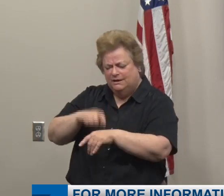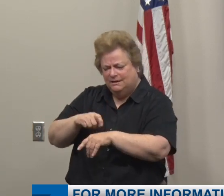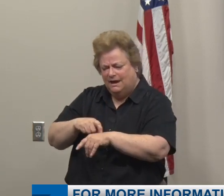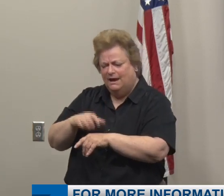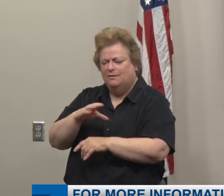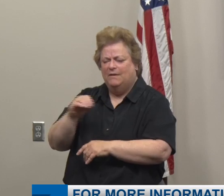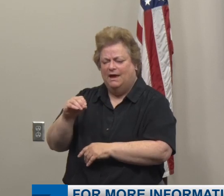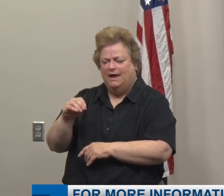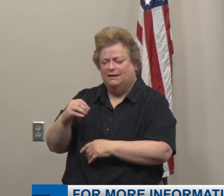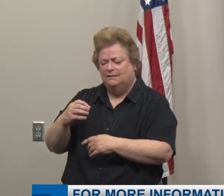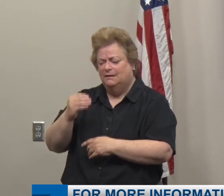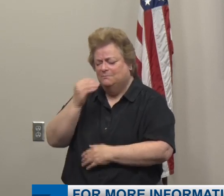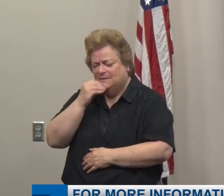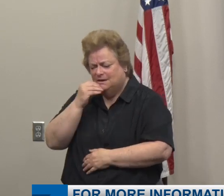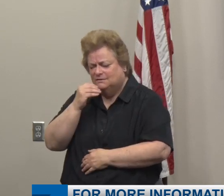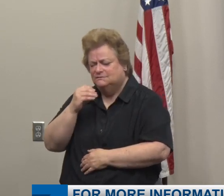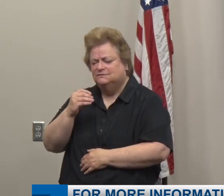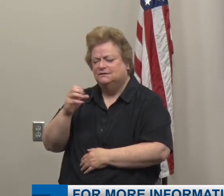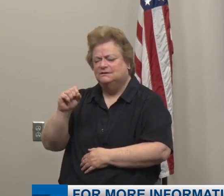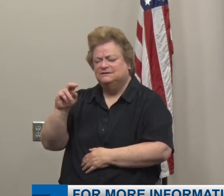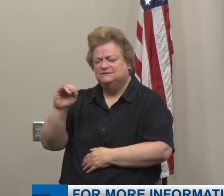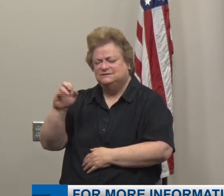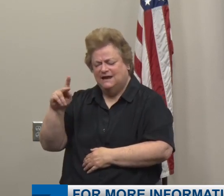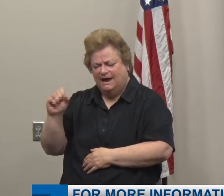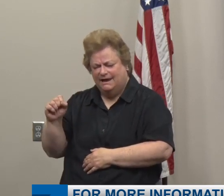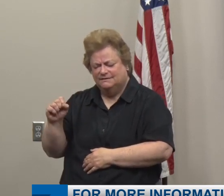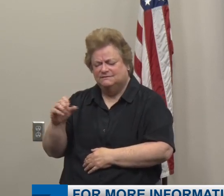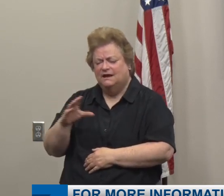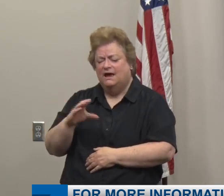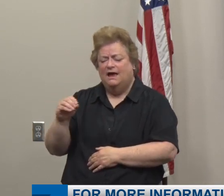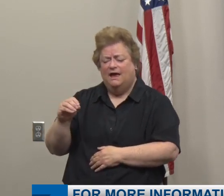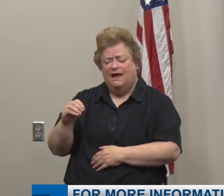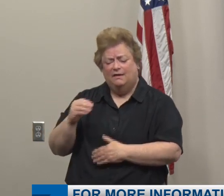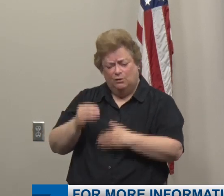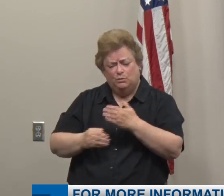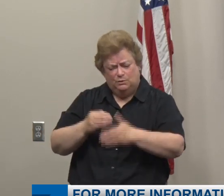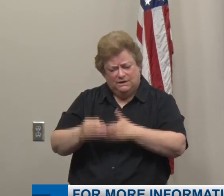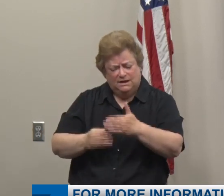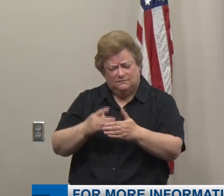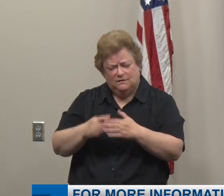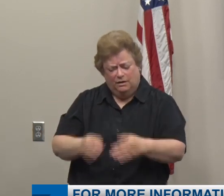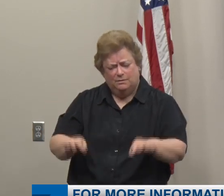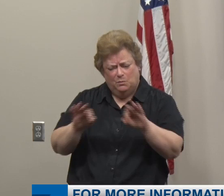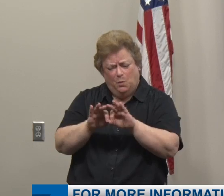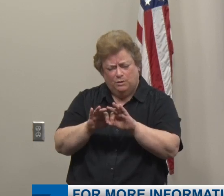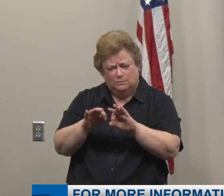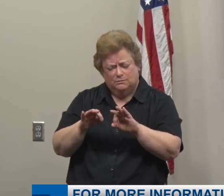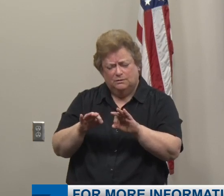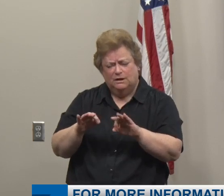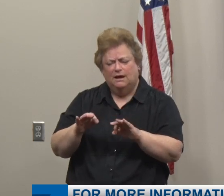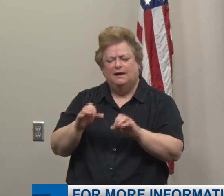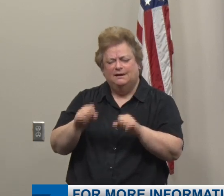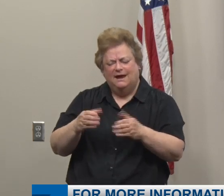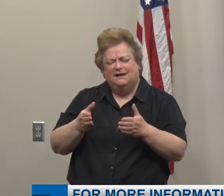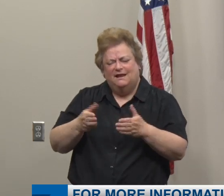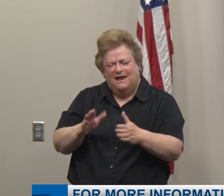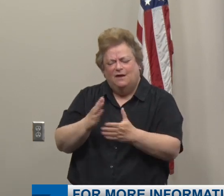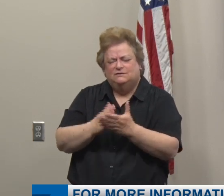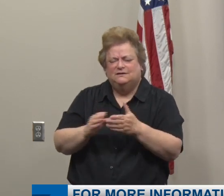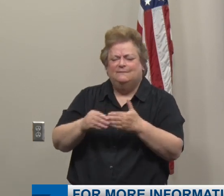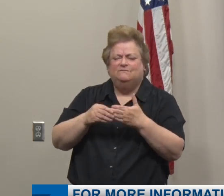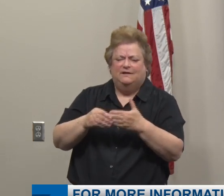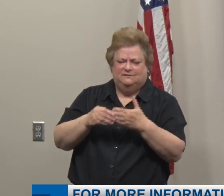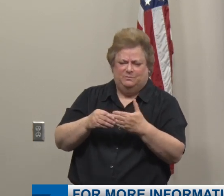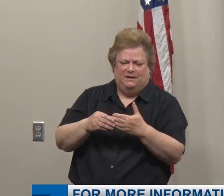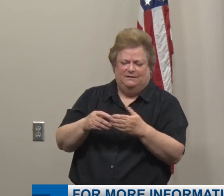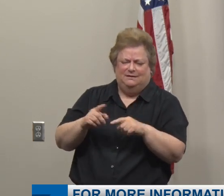as well as physical activity and while routines are important of course and we're emphasizing them it is okay to allow some flexibility based on